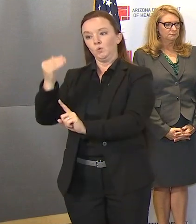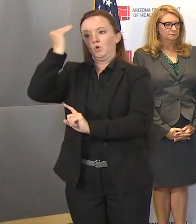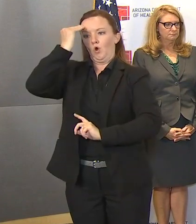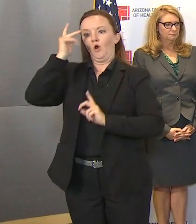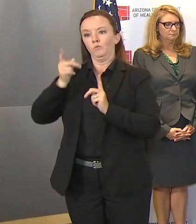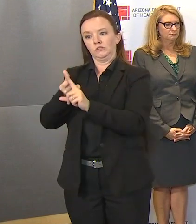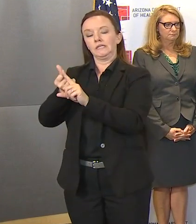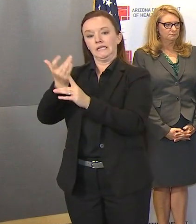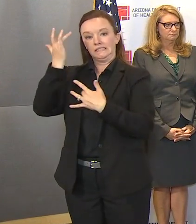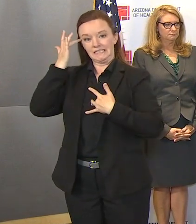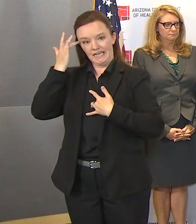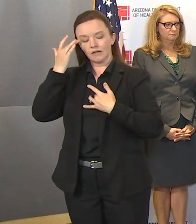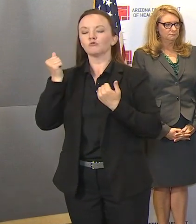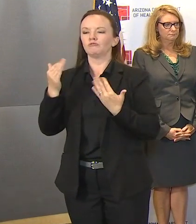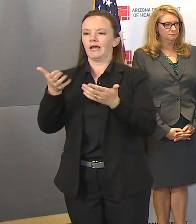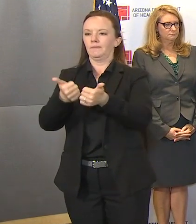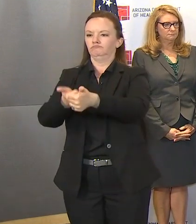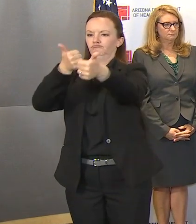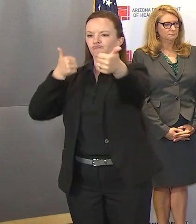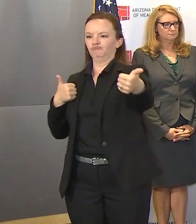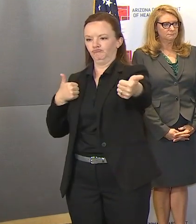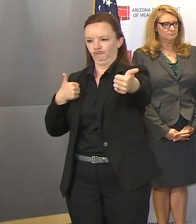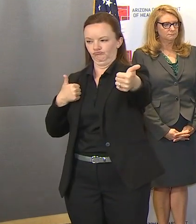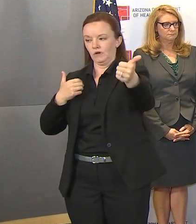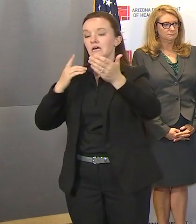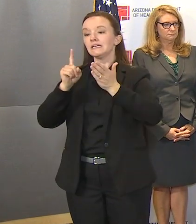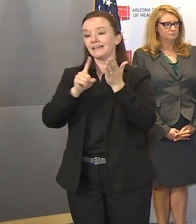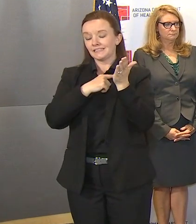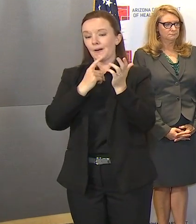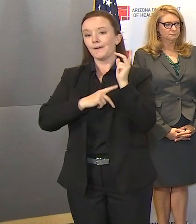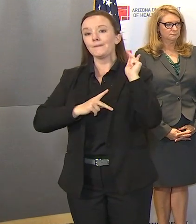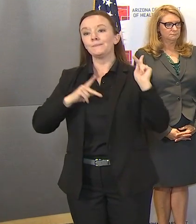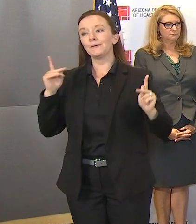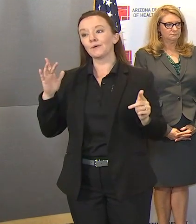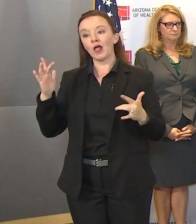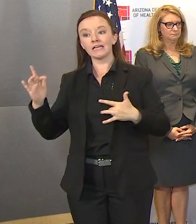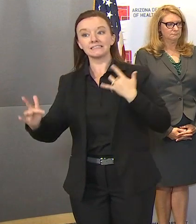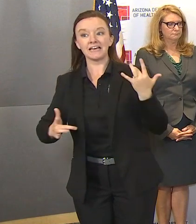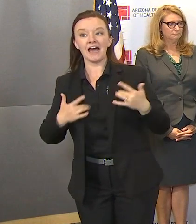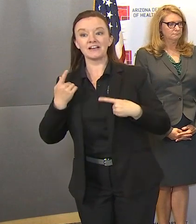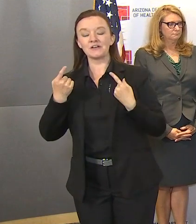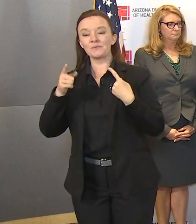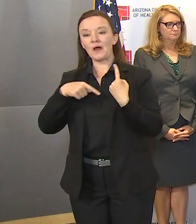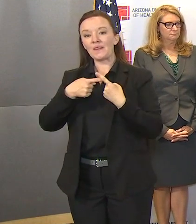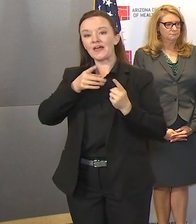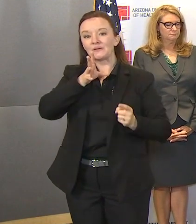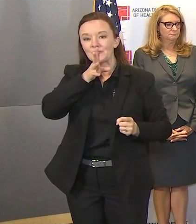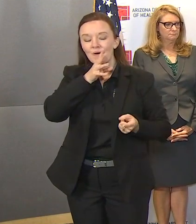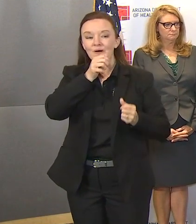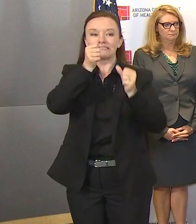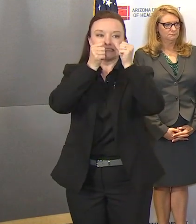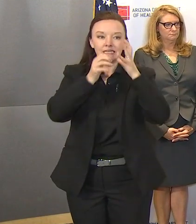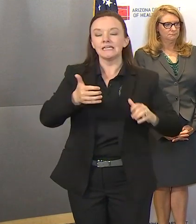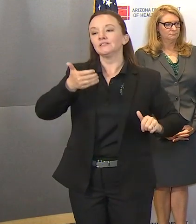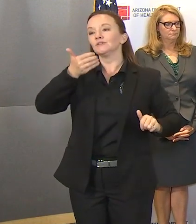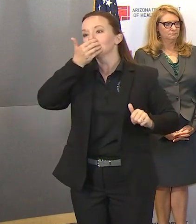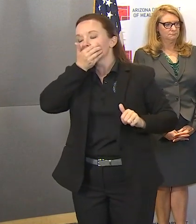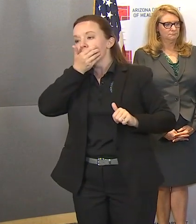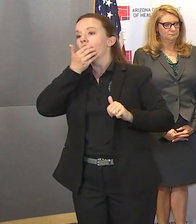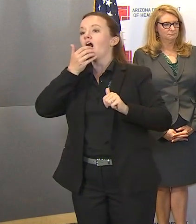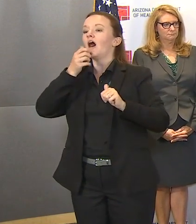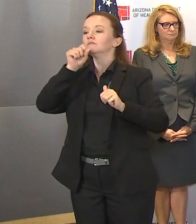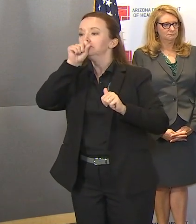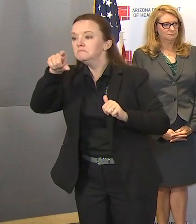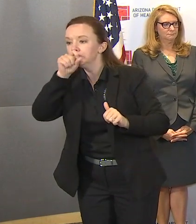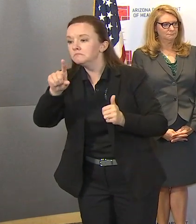still recommend keeping that distance, because sometimes people get very excited when they talk. There's sneezing and coughing, and so and a lot of